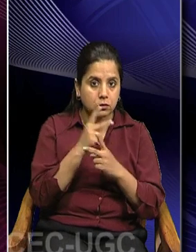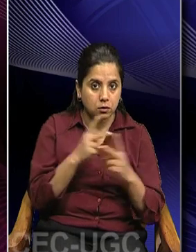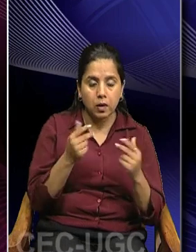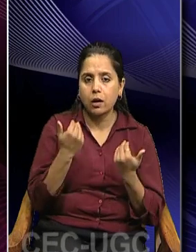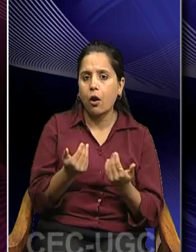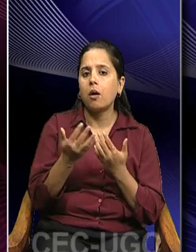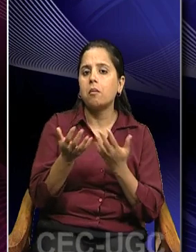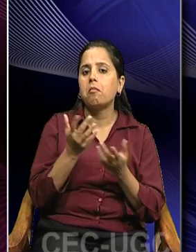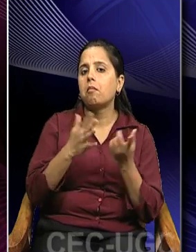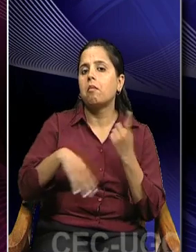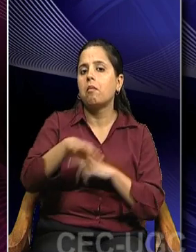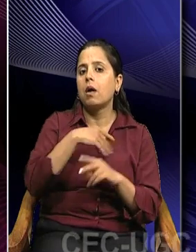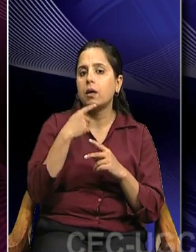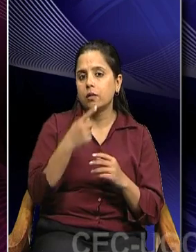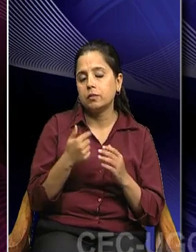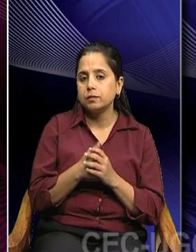the marketing